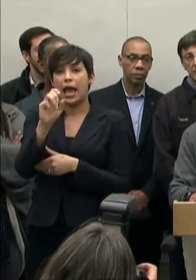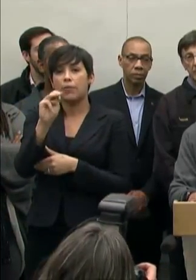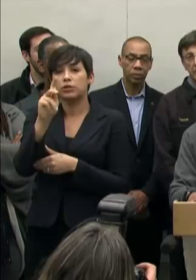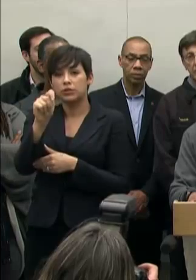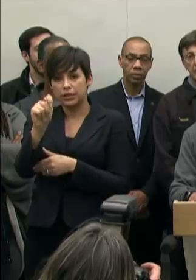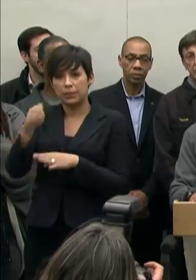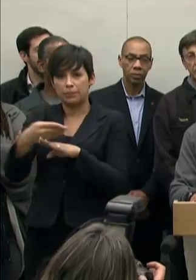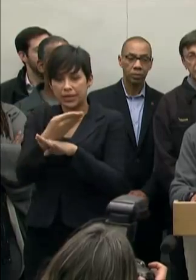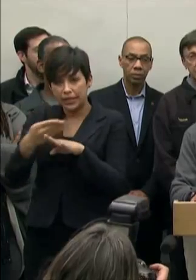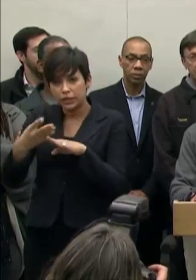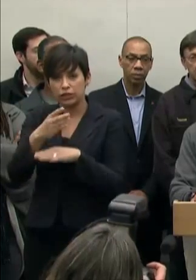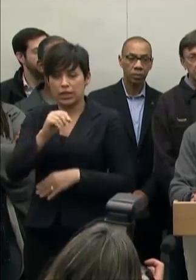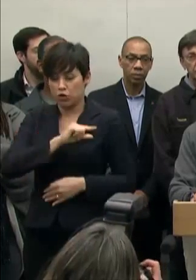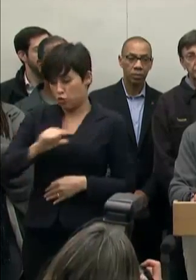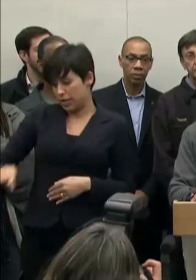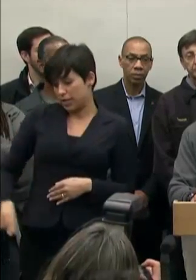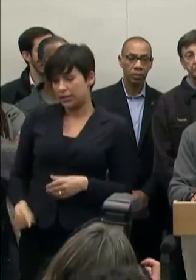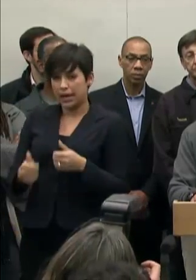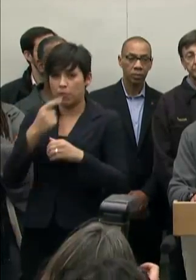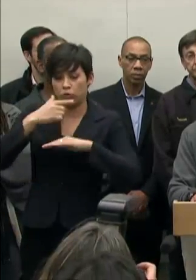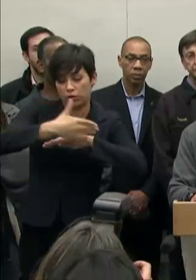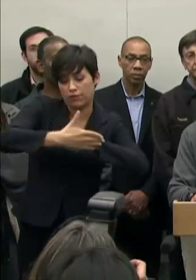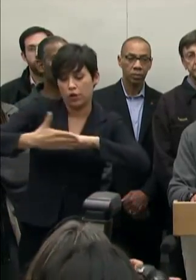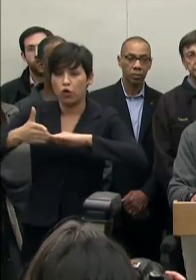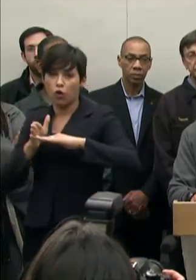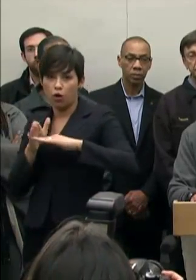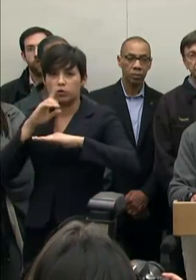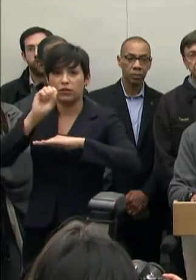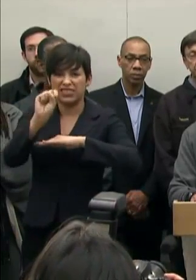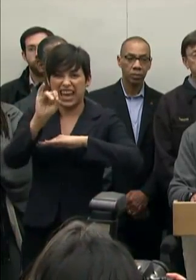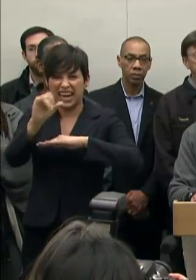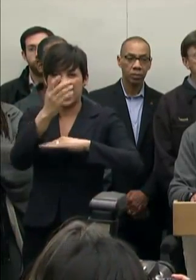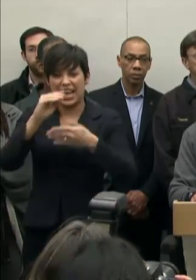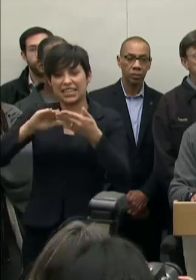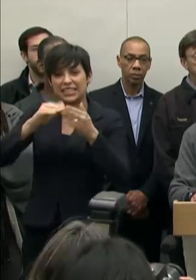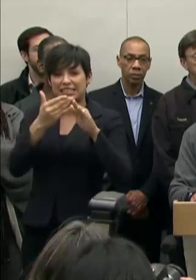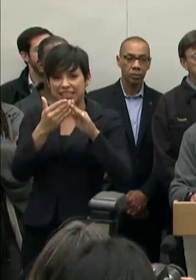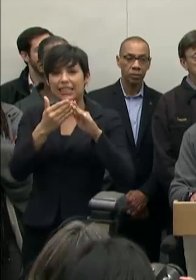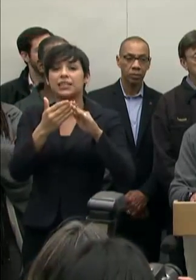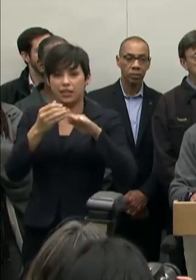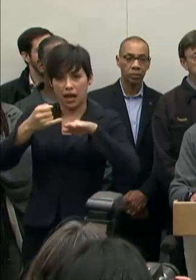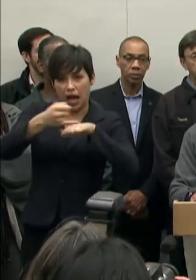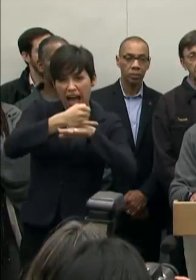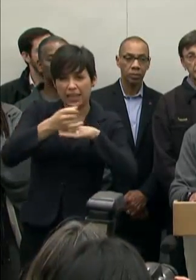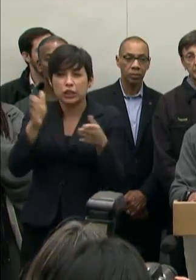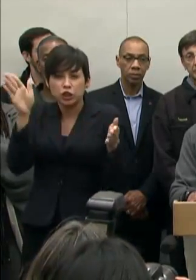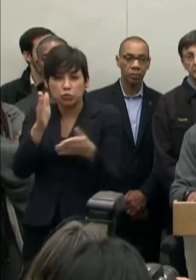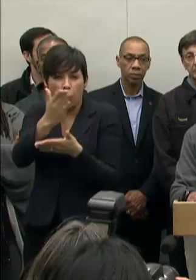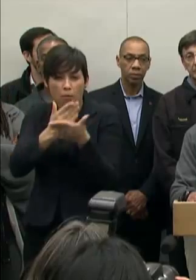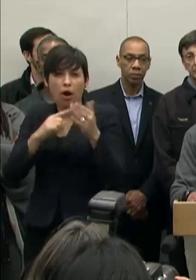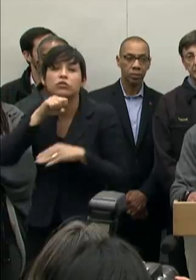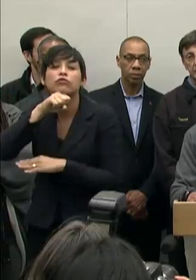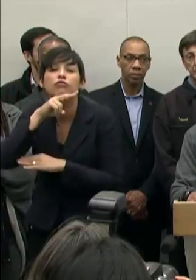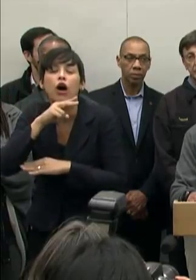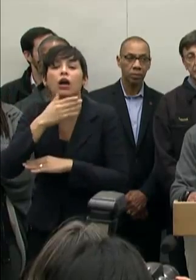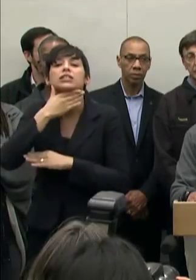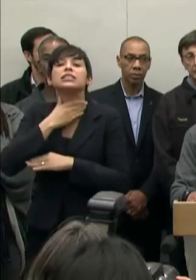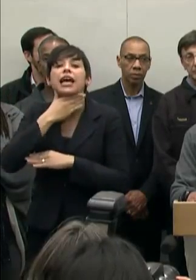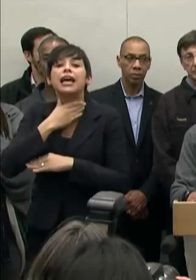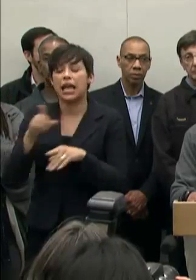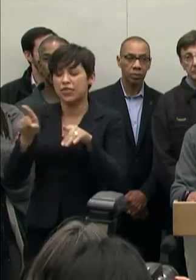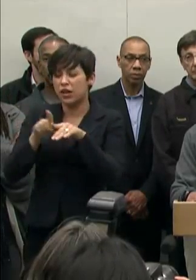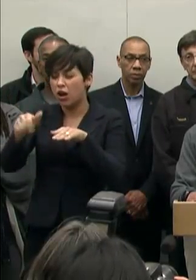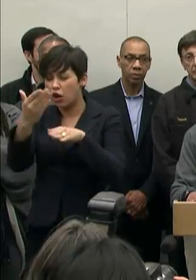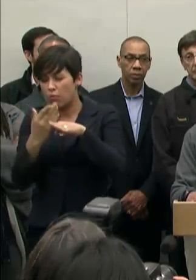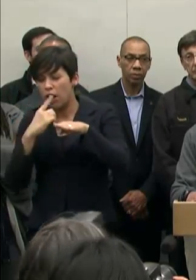the coastline of Staten Island, City Island, a small patch of Throgs Neck, and another patch of the